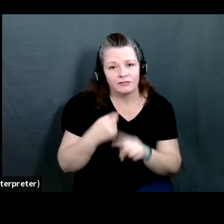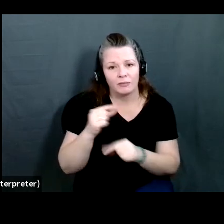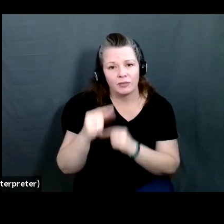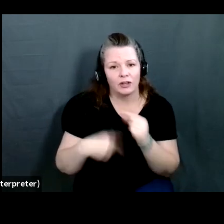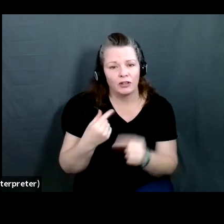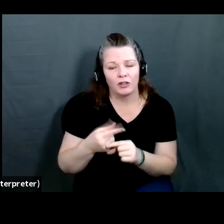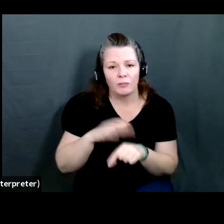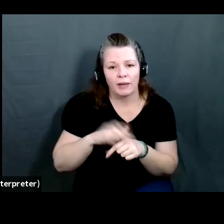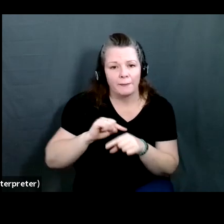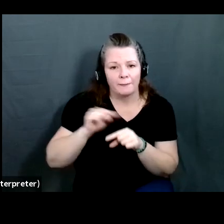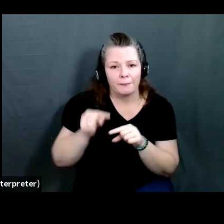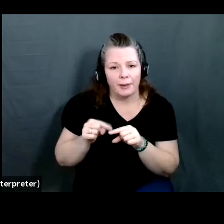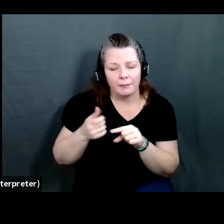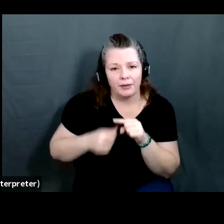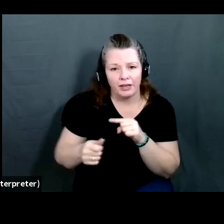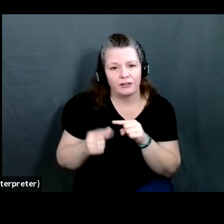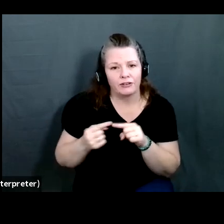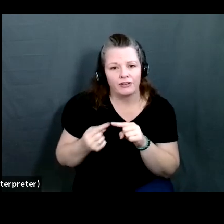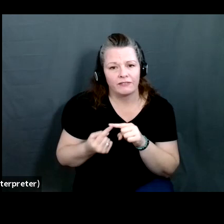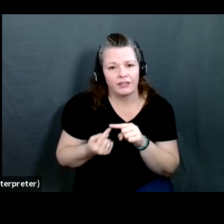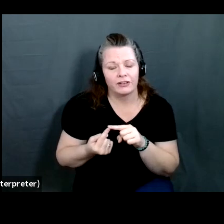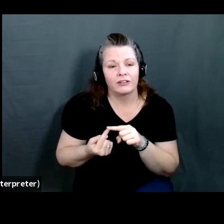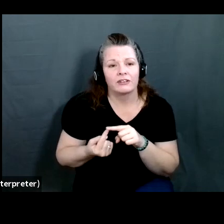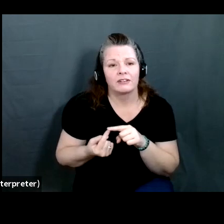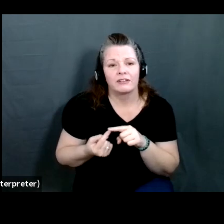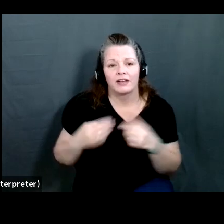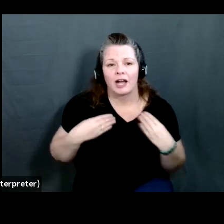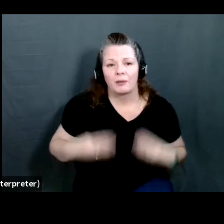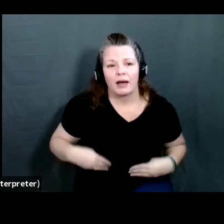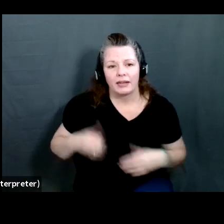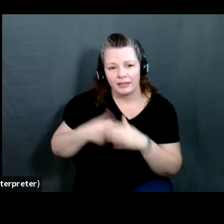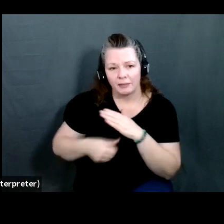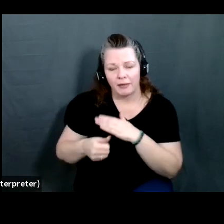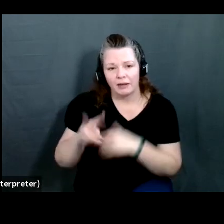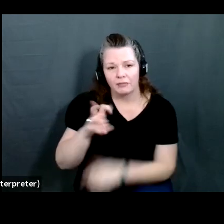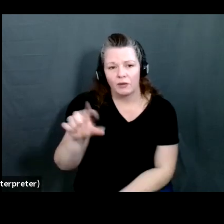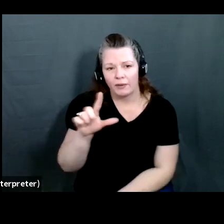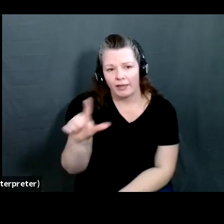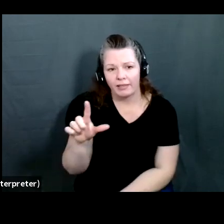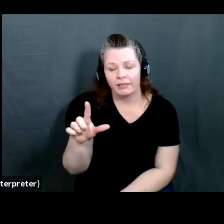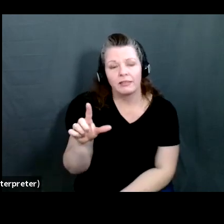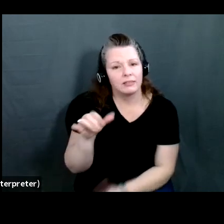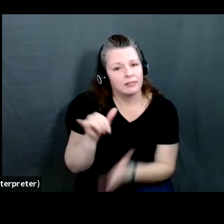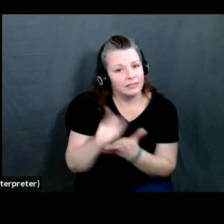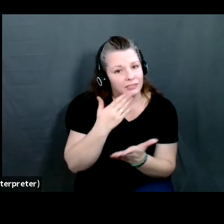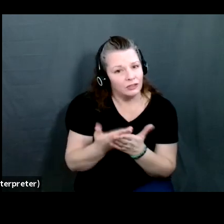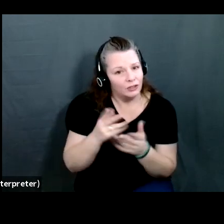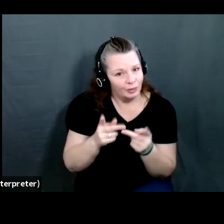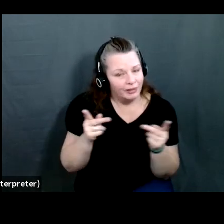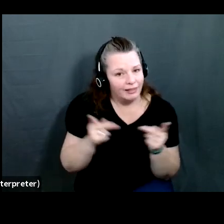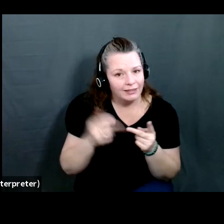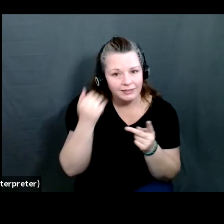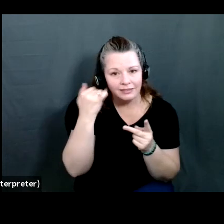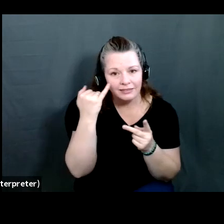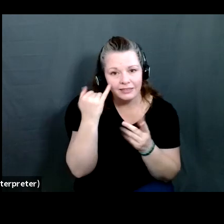bump under the fingertip, a body at the bottom of a well, which is a good place if